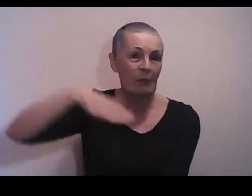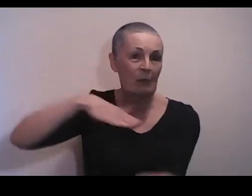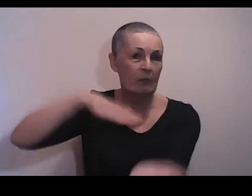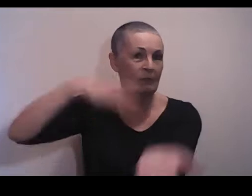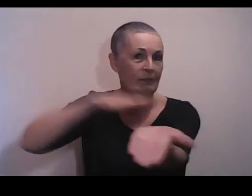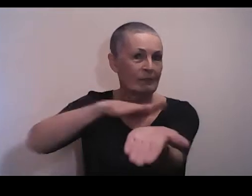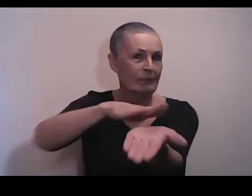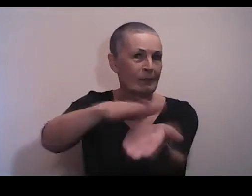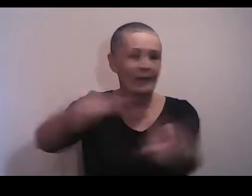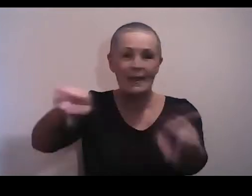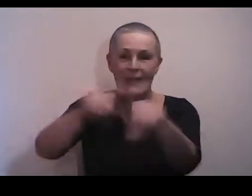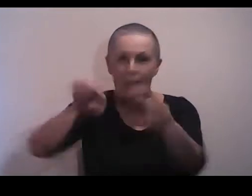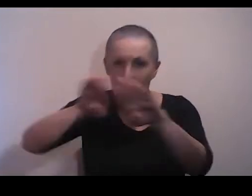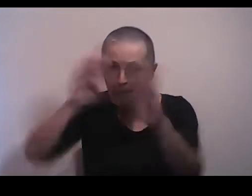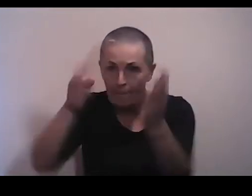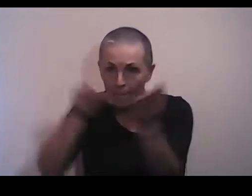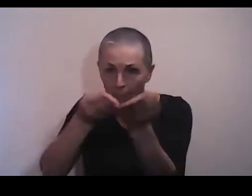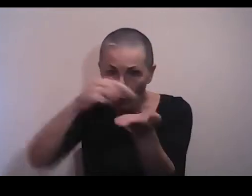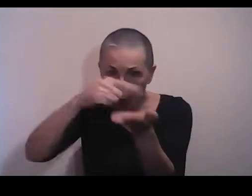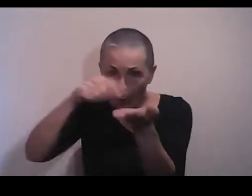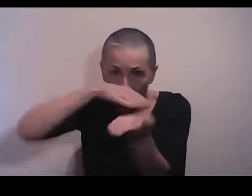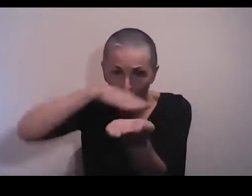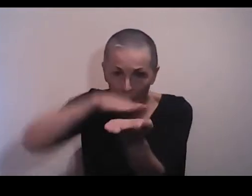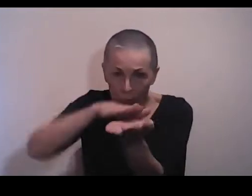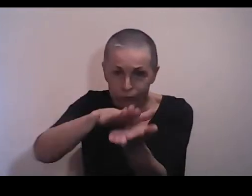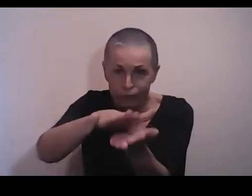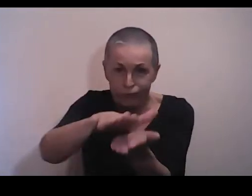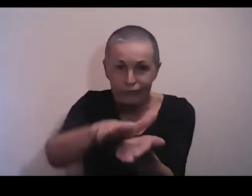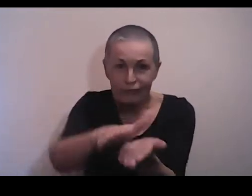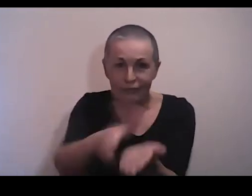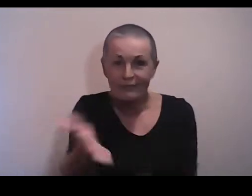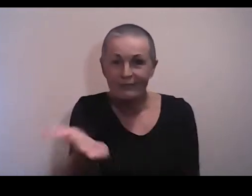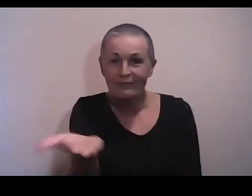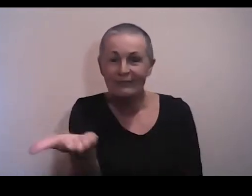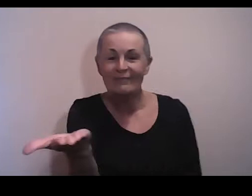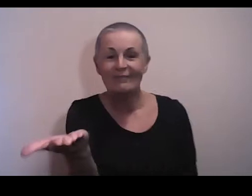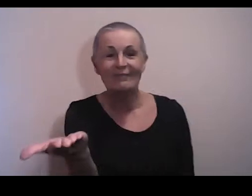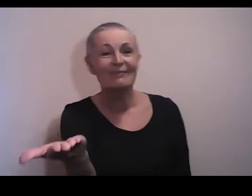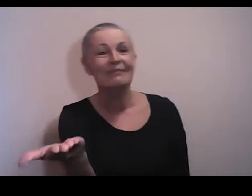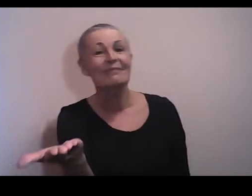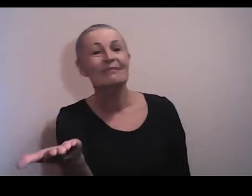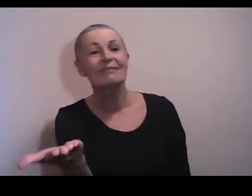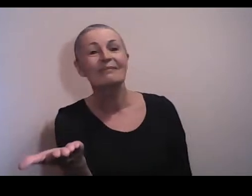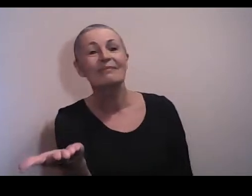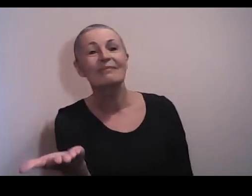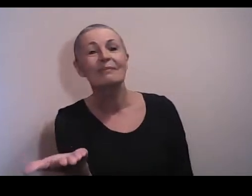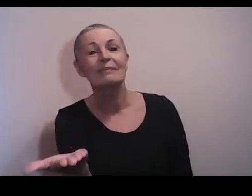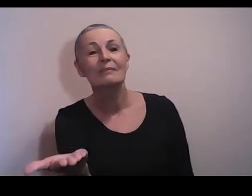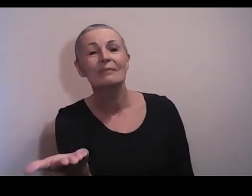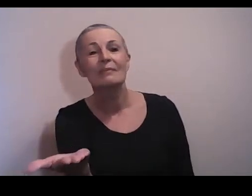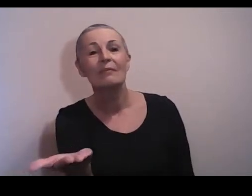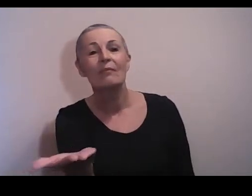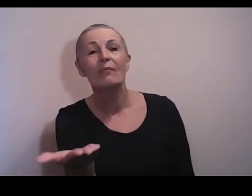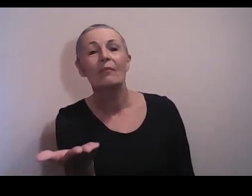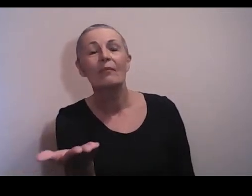the palms of your hands. Then you turn that palm up while the other one goes up. I'm just showing you what it looks like,